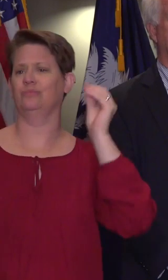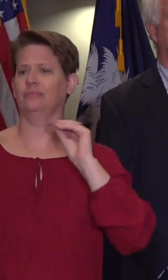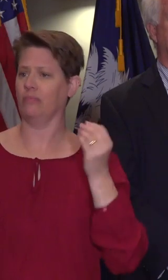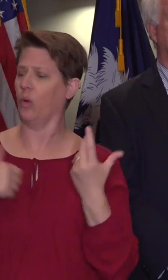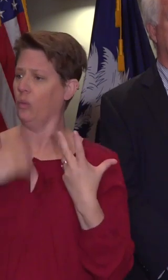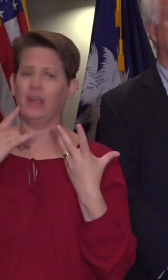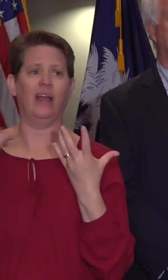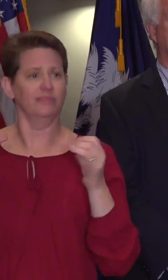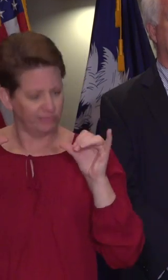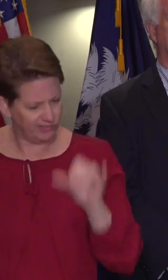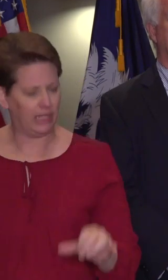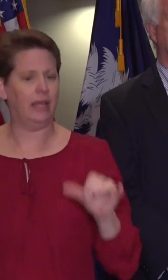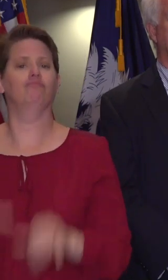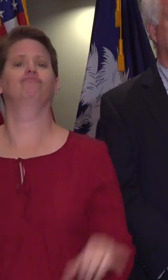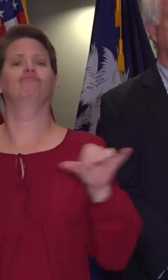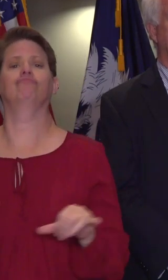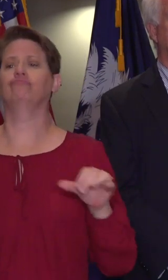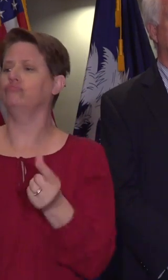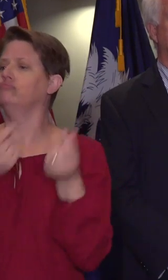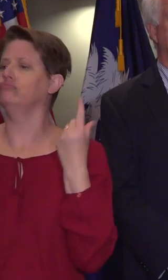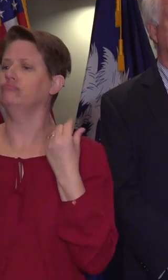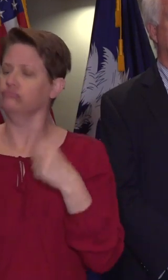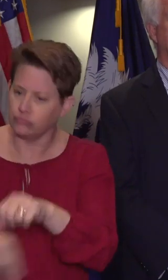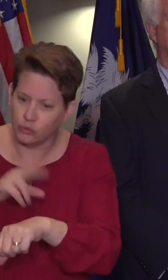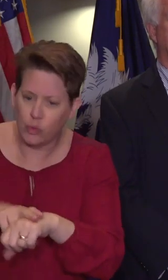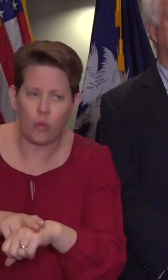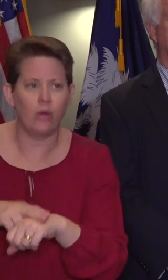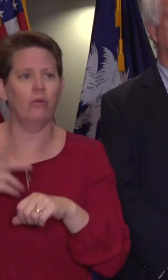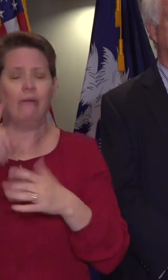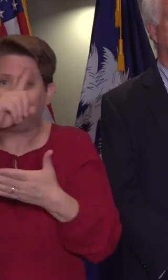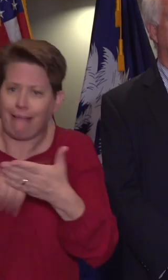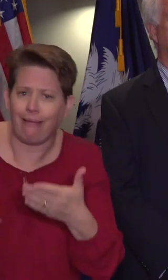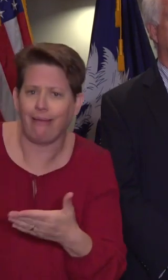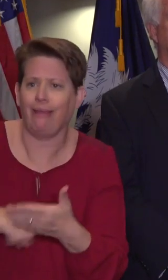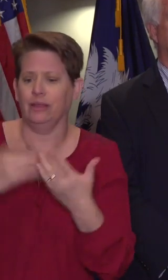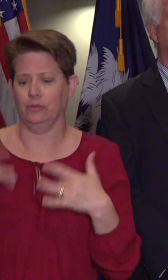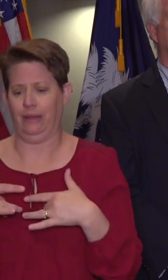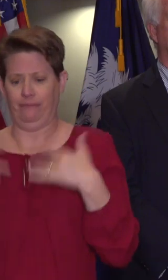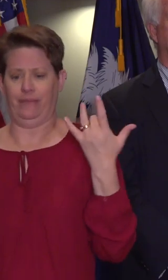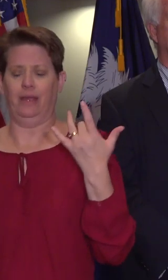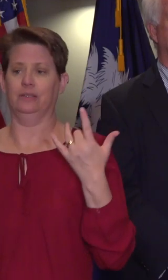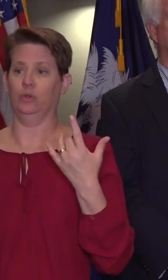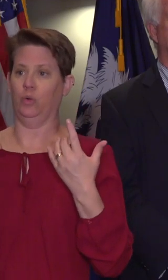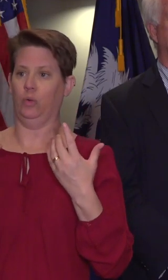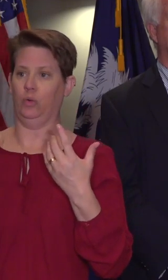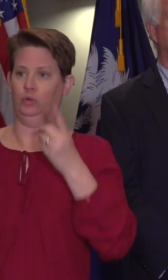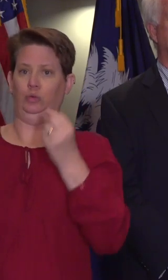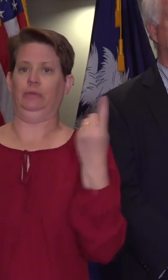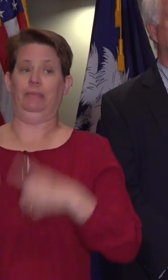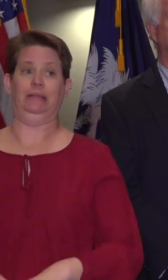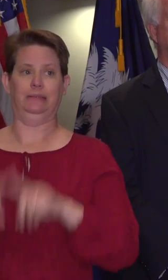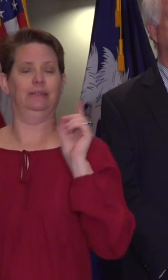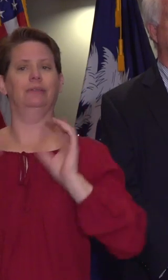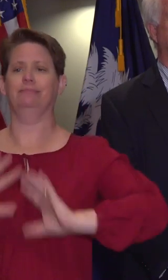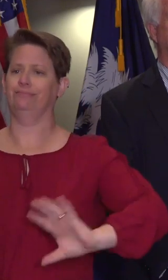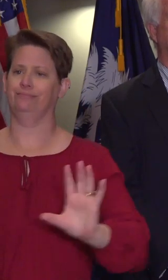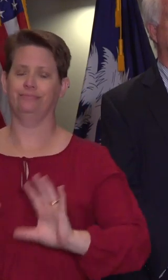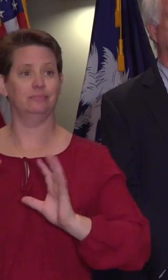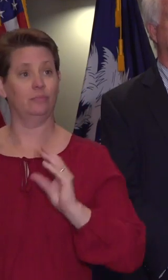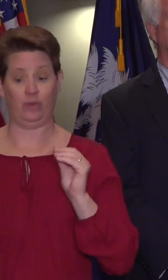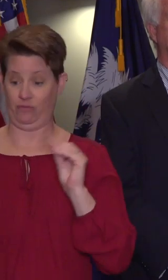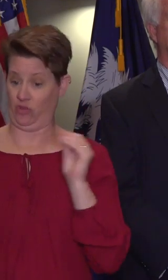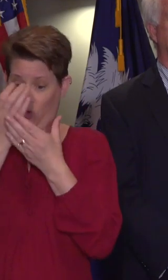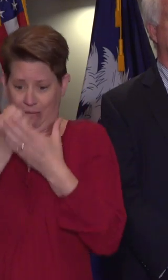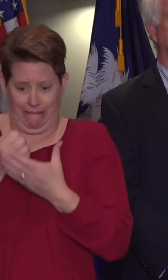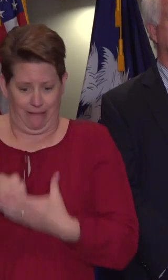routine activities. There's no reason at this time to cancel any public events or take any special measures when there is no evidence of